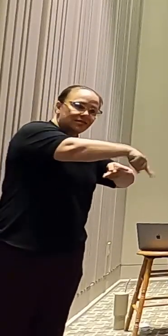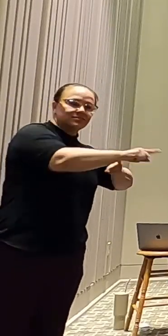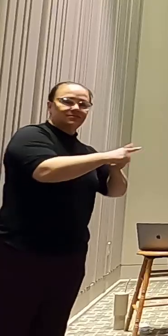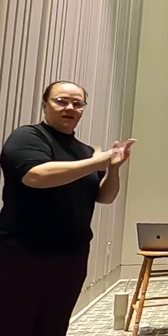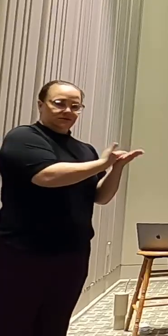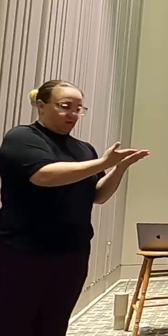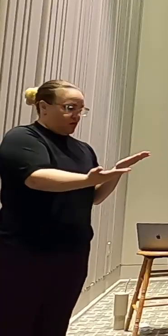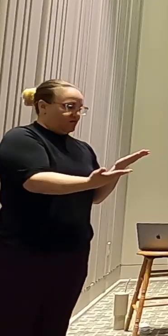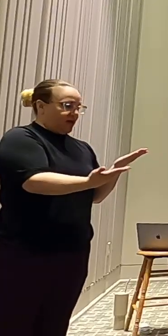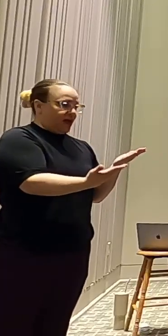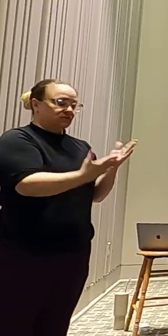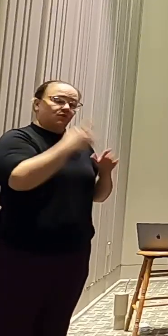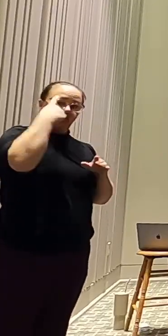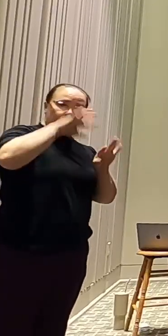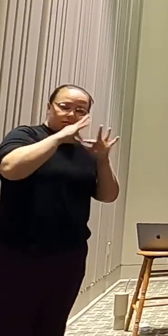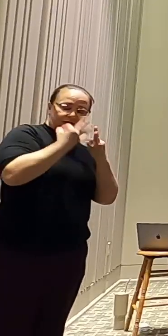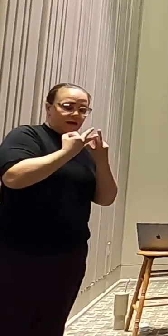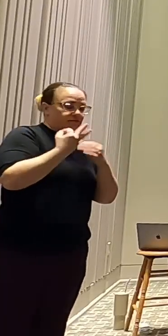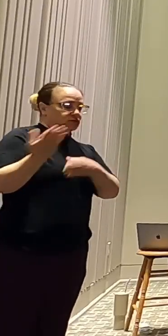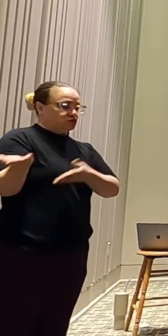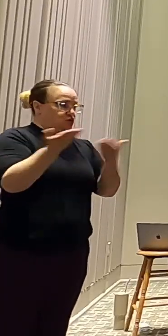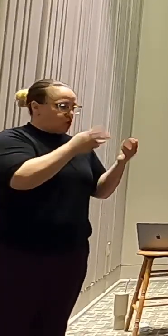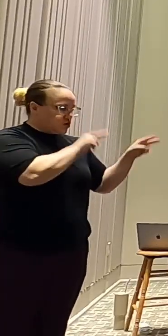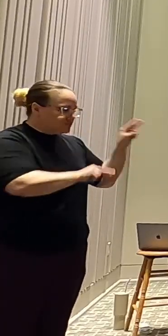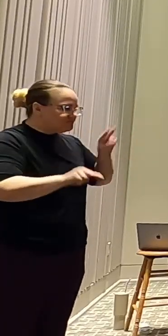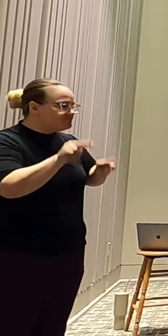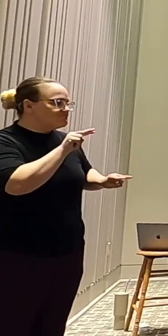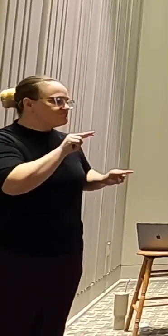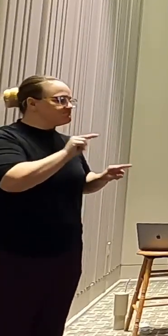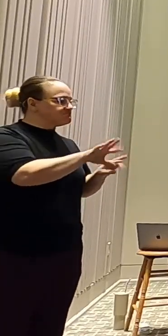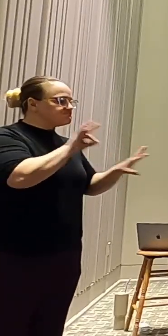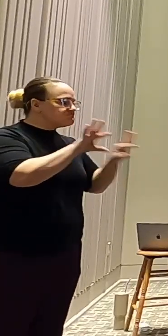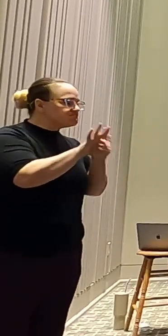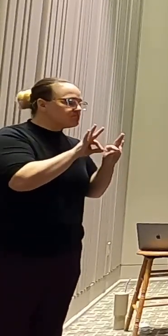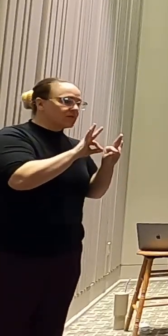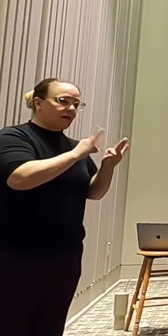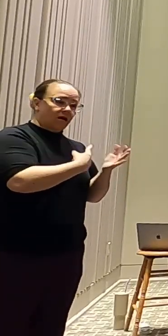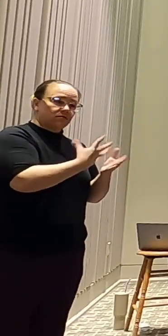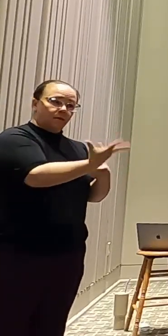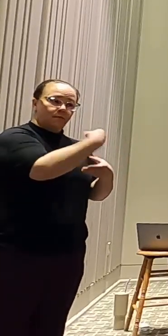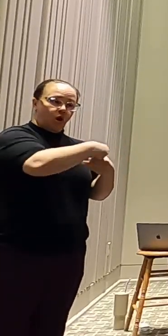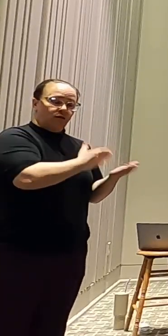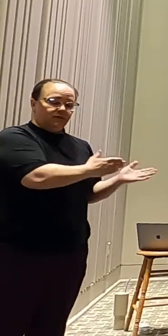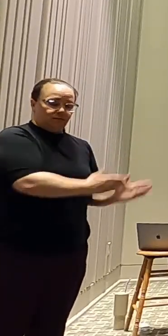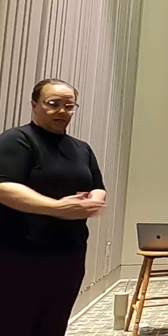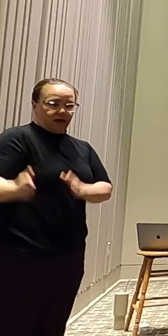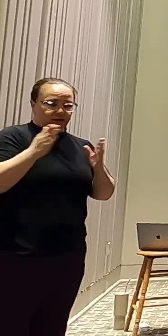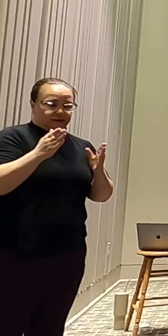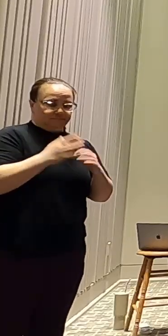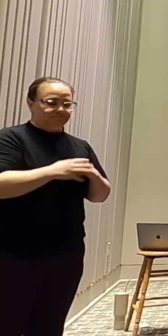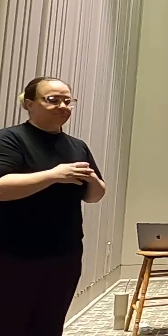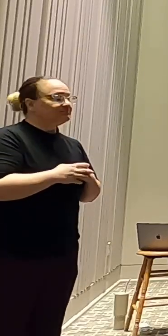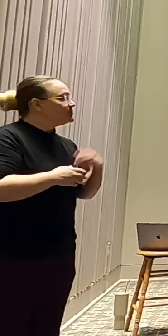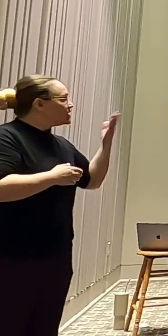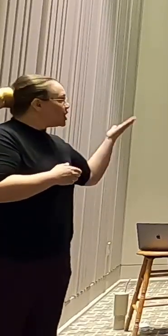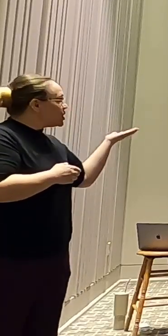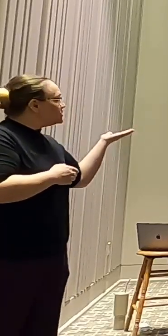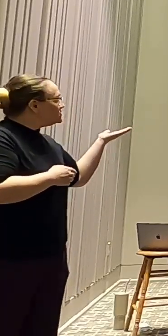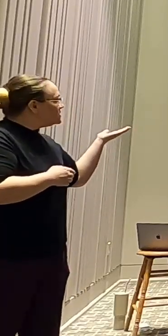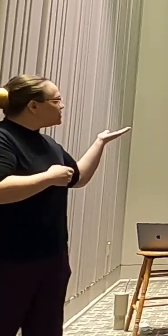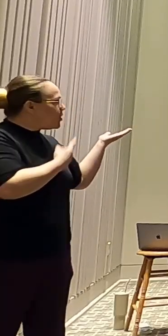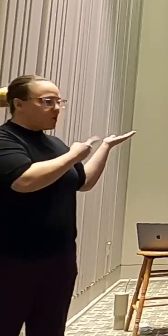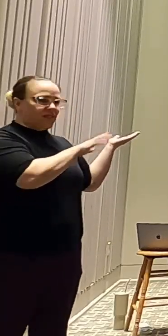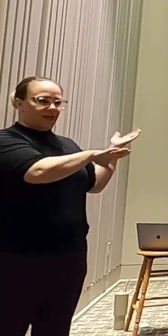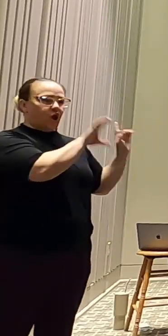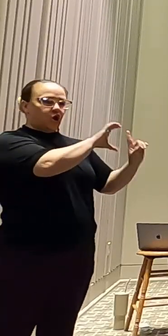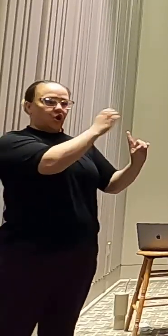within these communities were brought into the planning part of this. So on the screen here, this is one of those